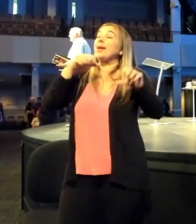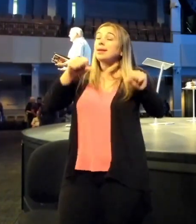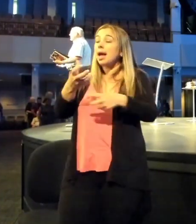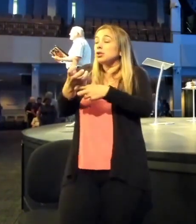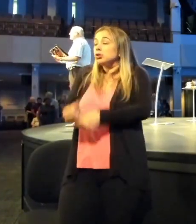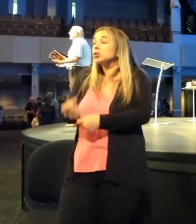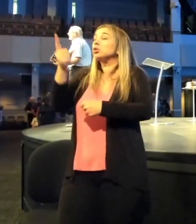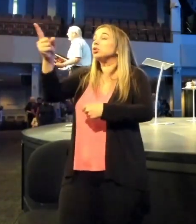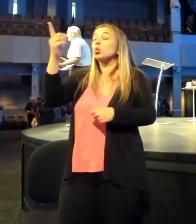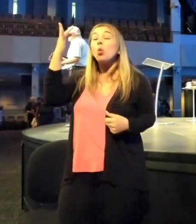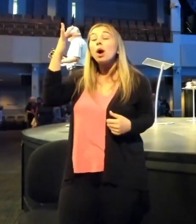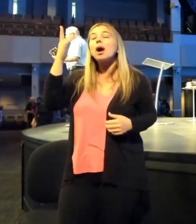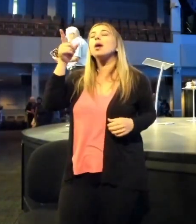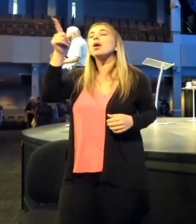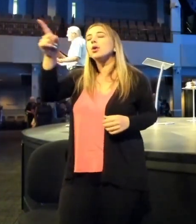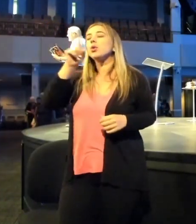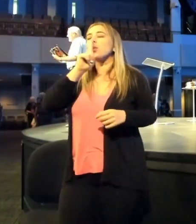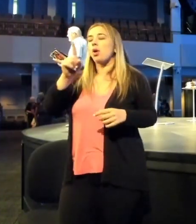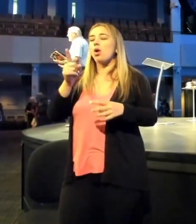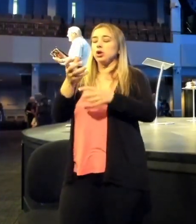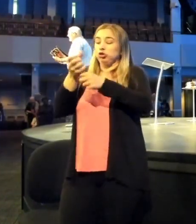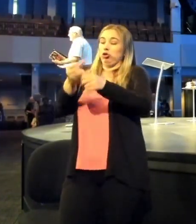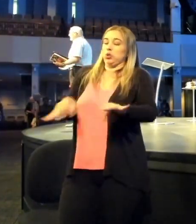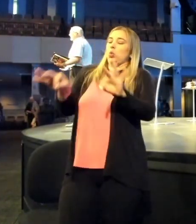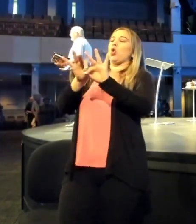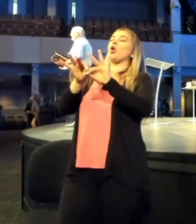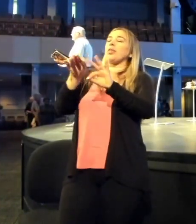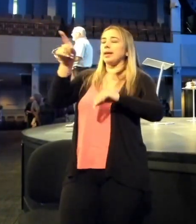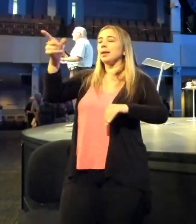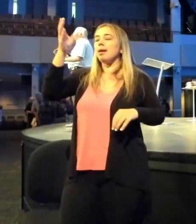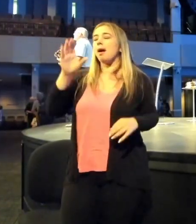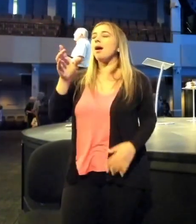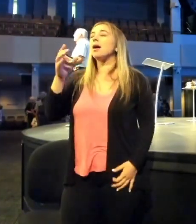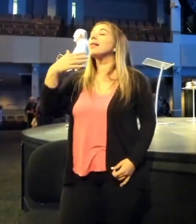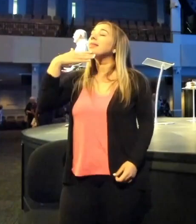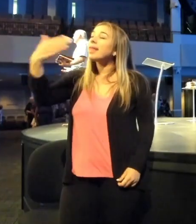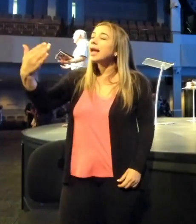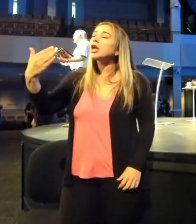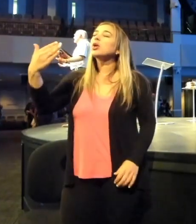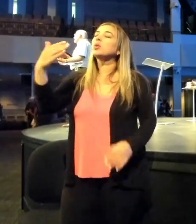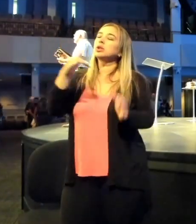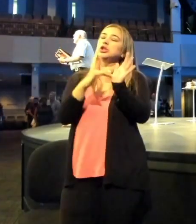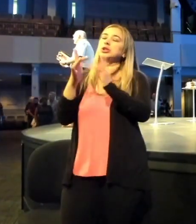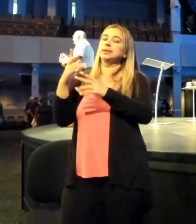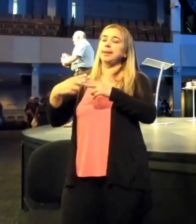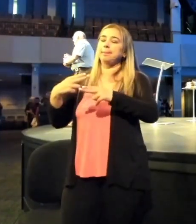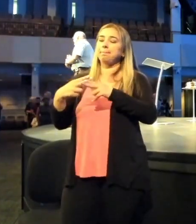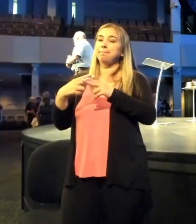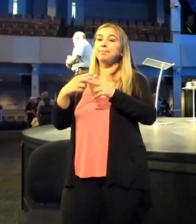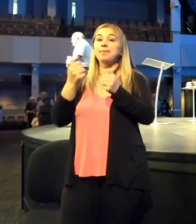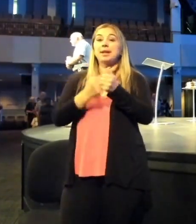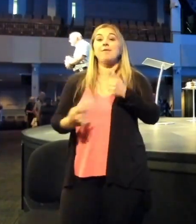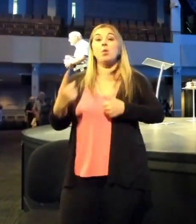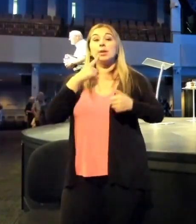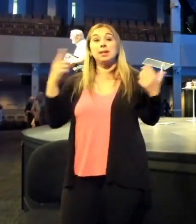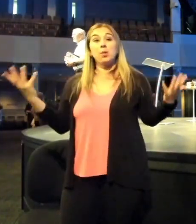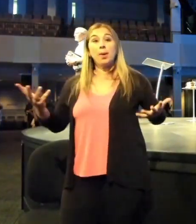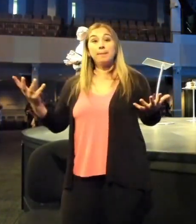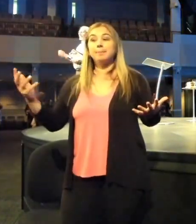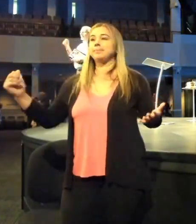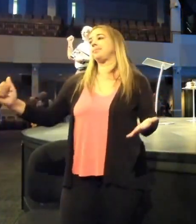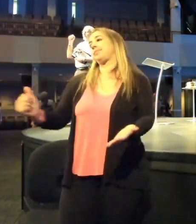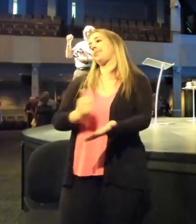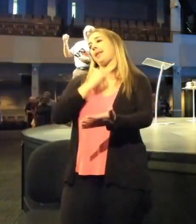You because You are a trustworthy God. We thank You for it in Jesus' name. And all the church together